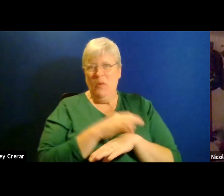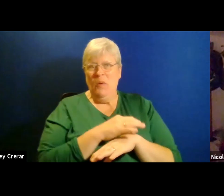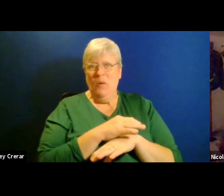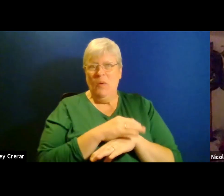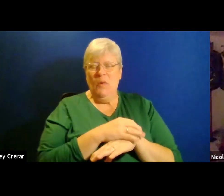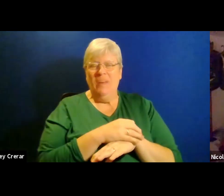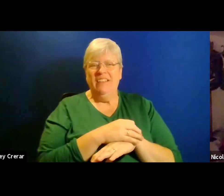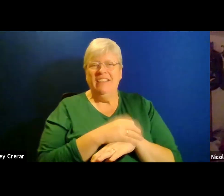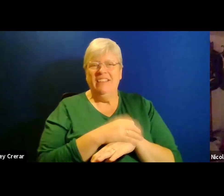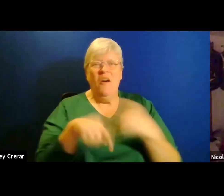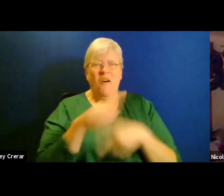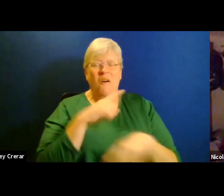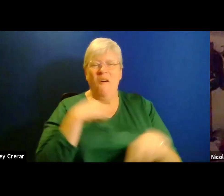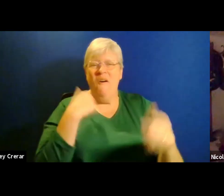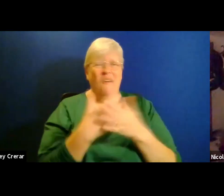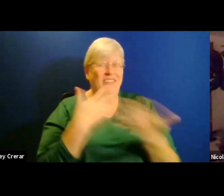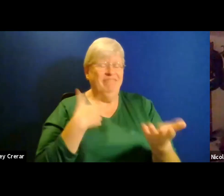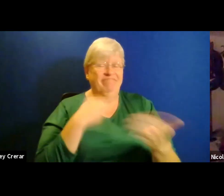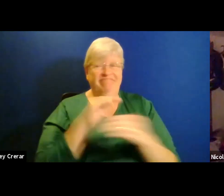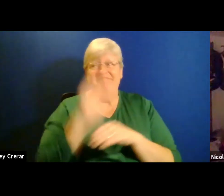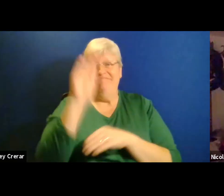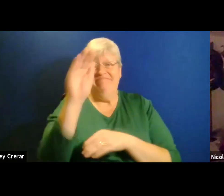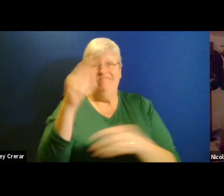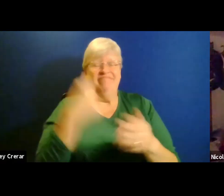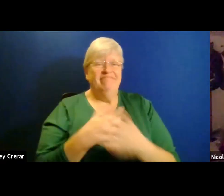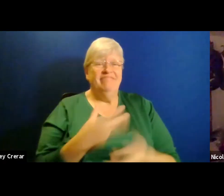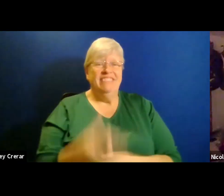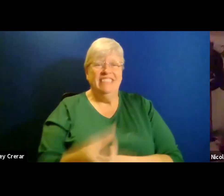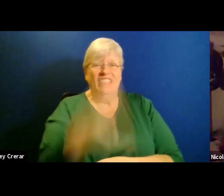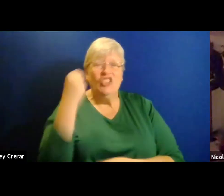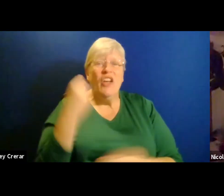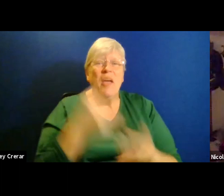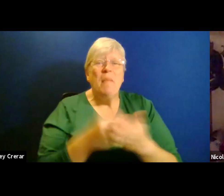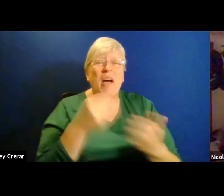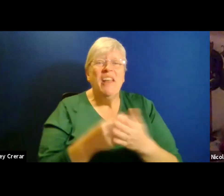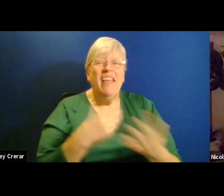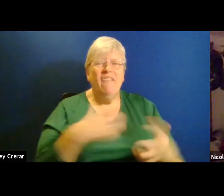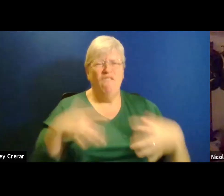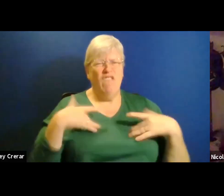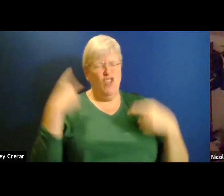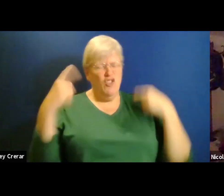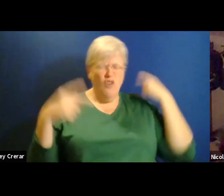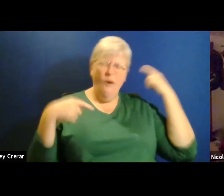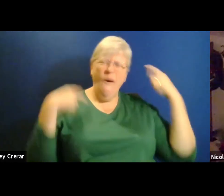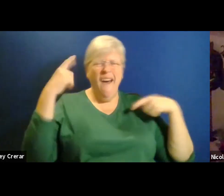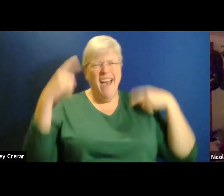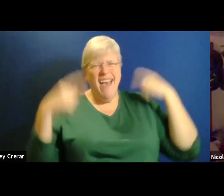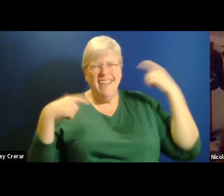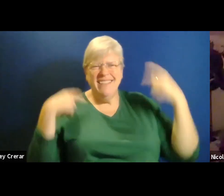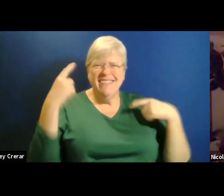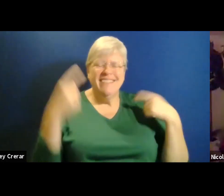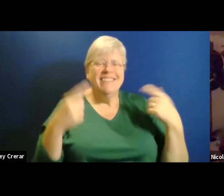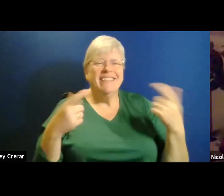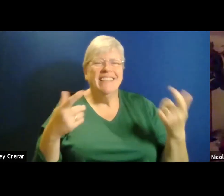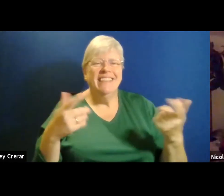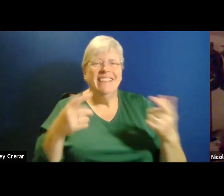We're a destiny's chills new. Shack your money macker, feel the noise. I was not